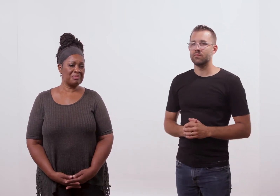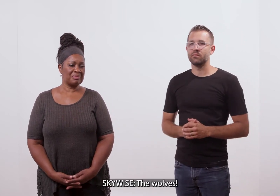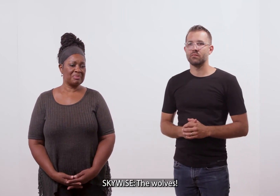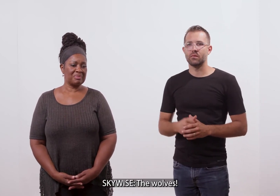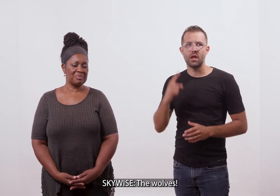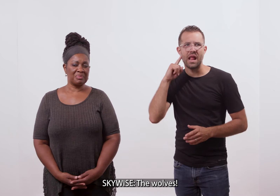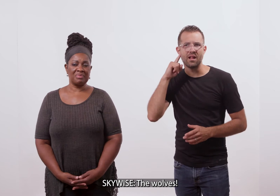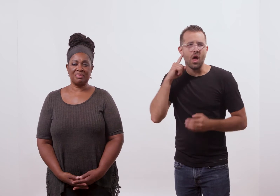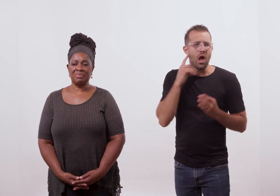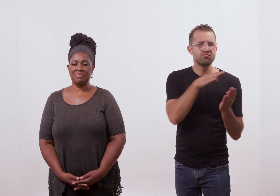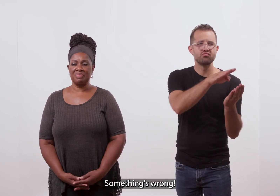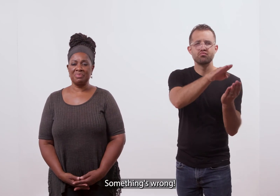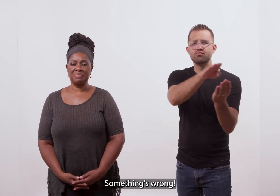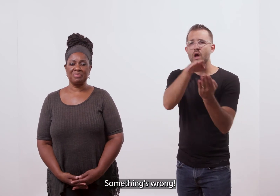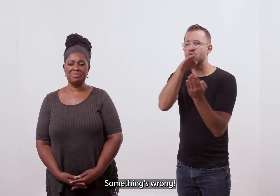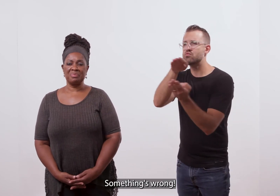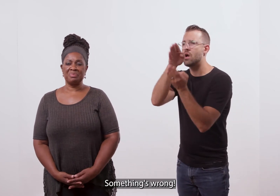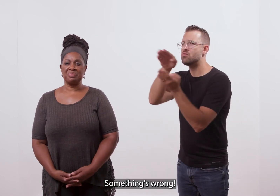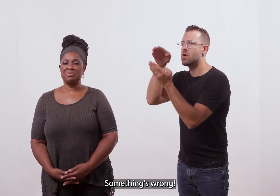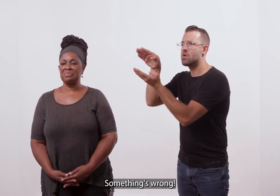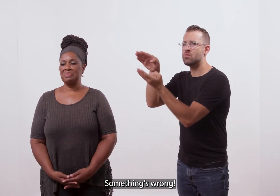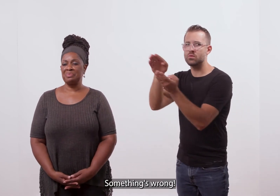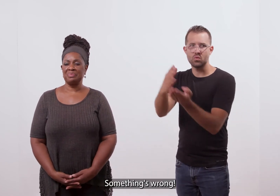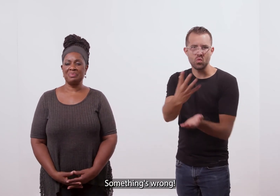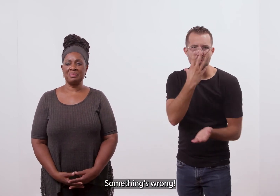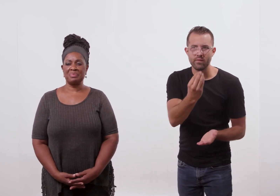The wolves. Something's wrong.